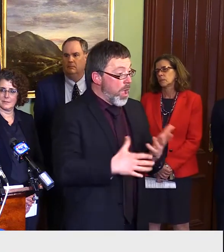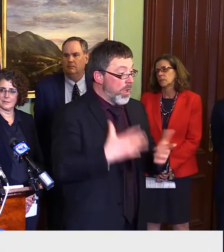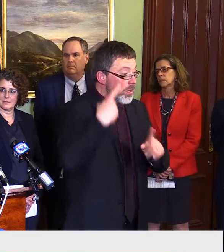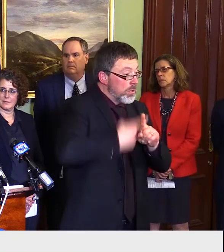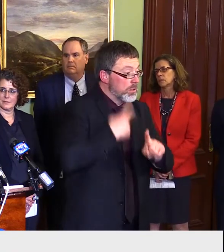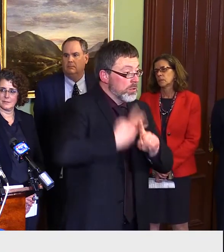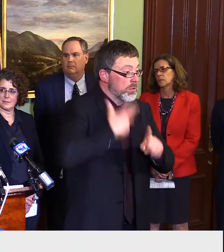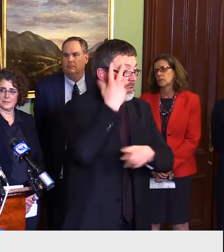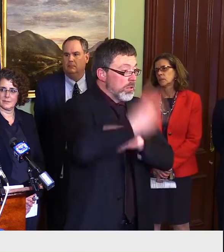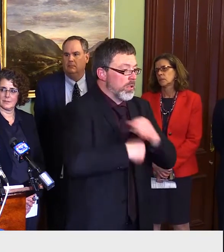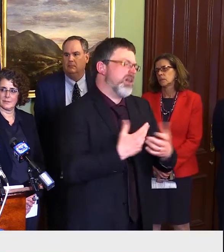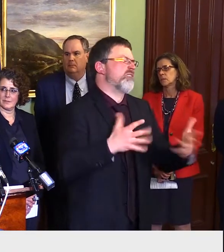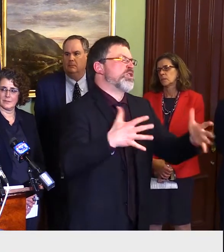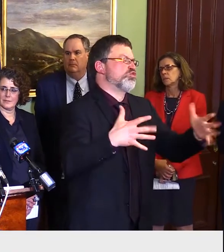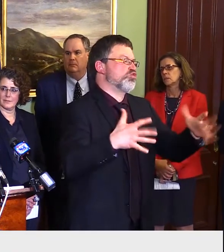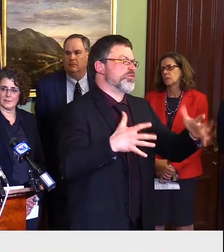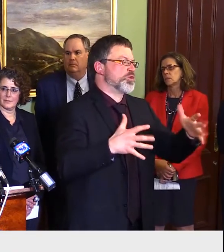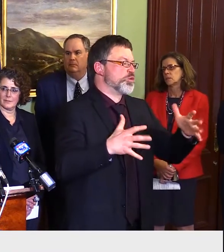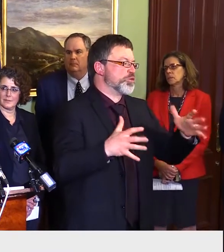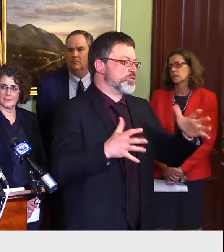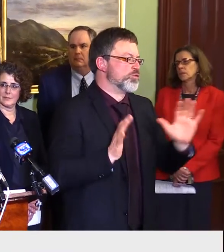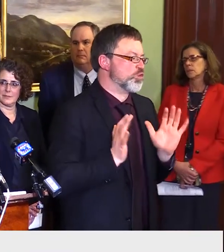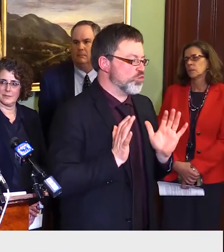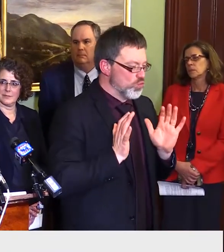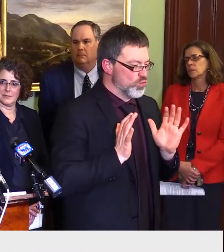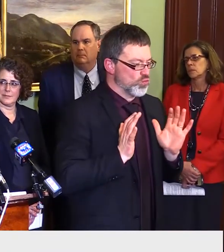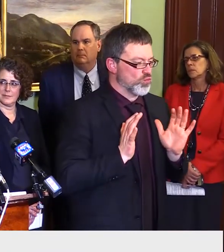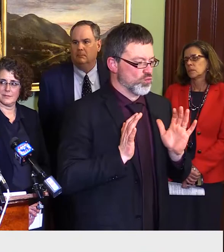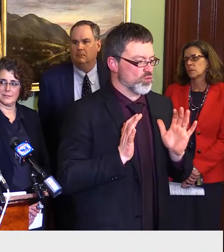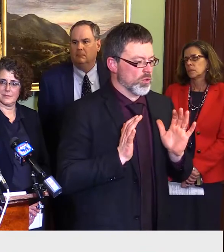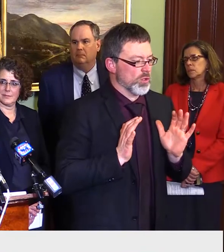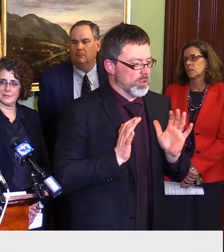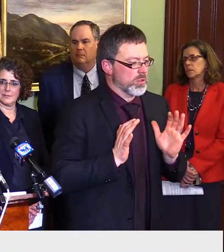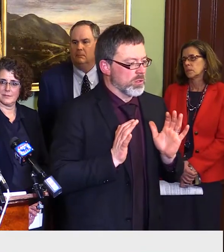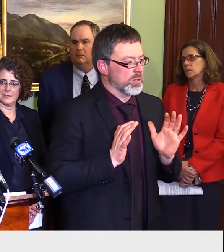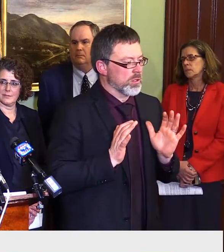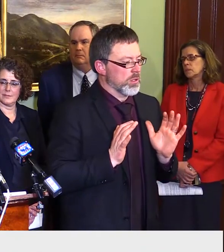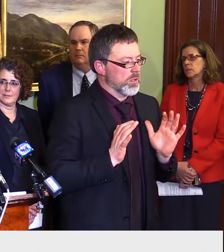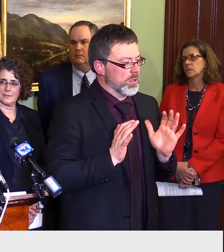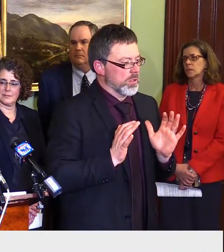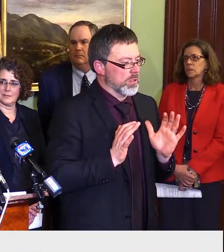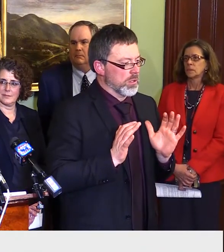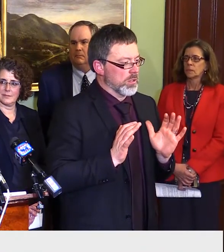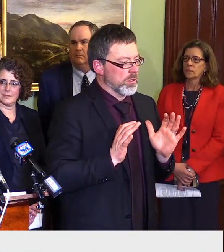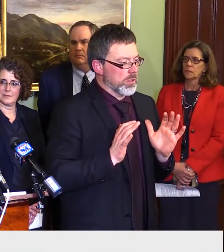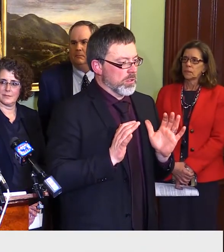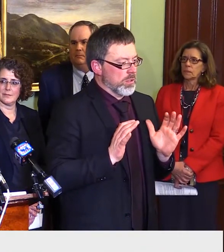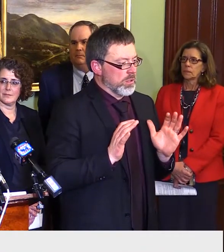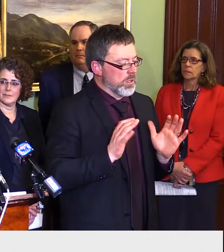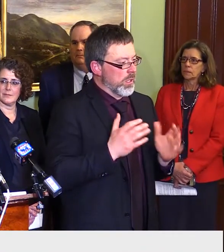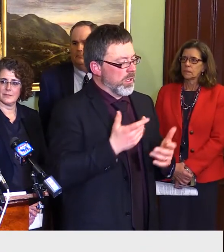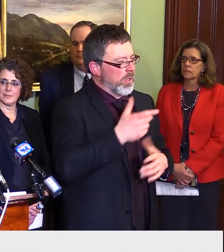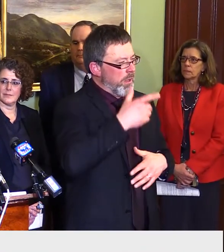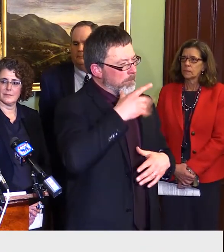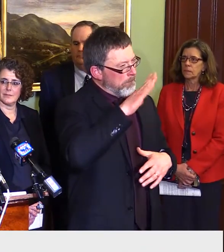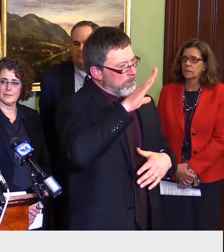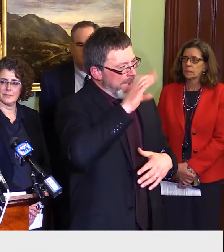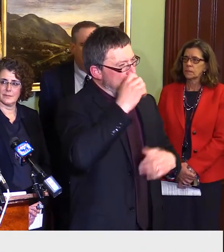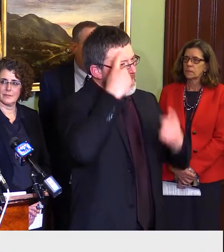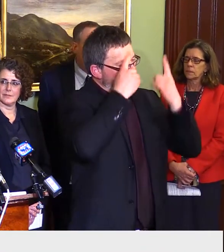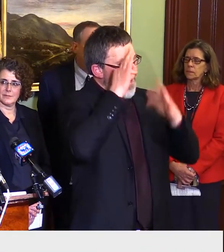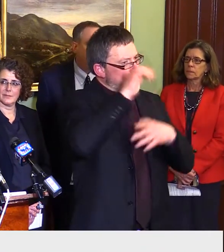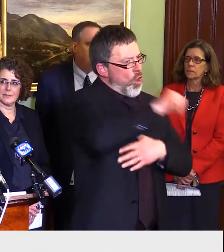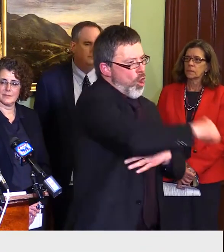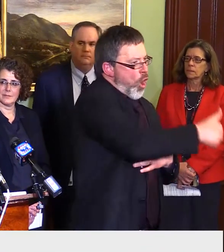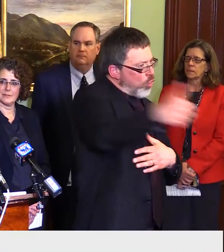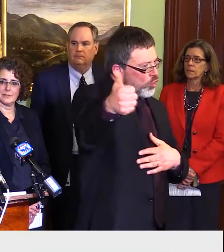stockpile things they don't need that others do need. So let's keep in mind that we're one community, but I am concerned